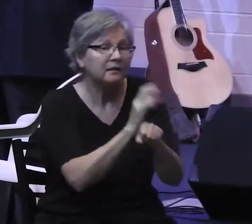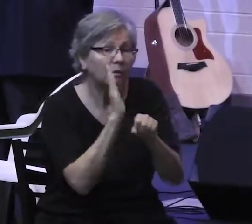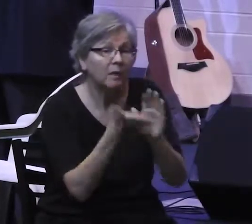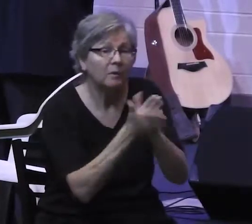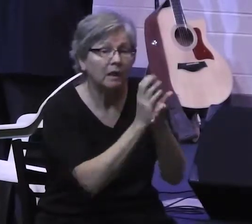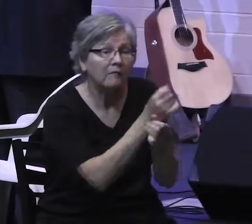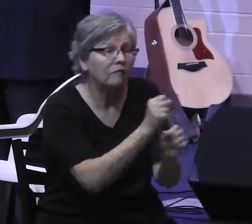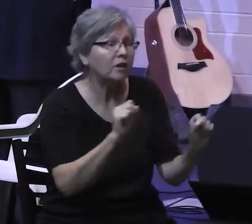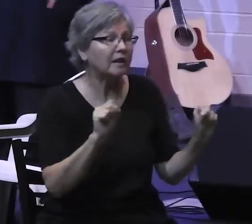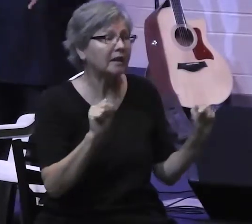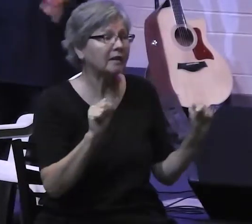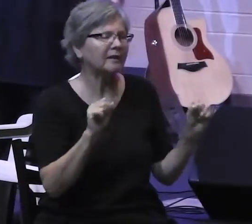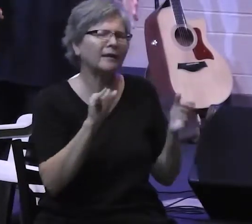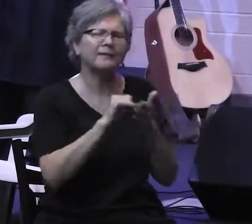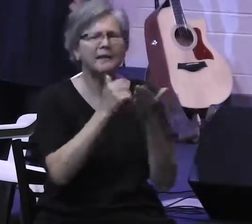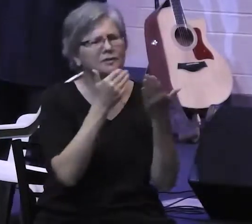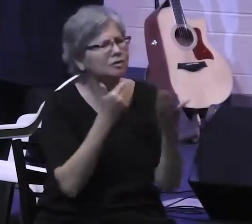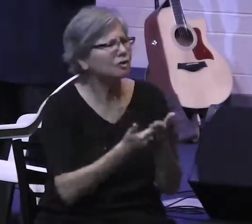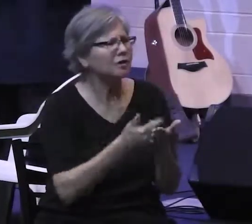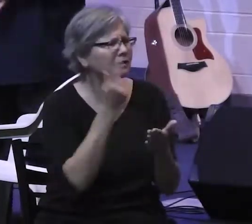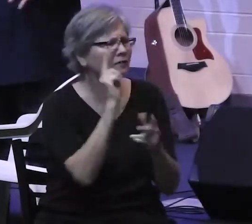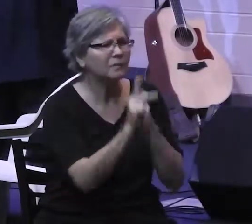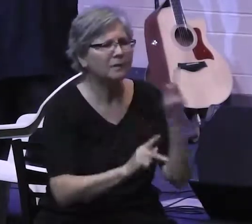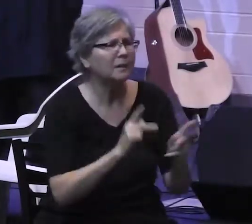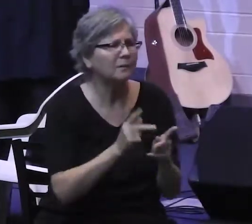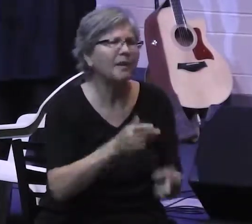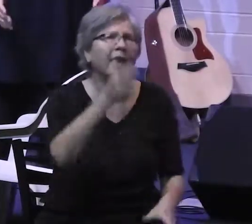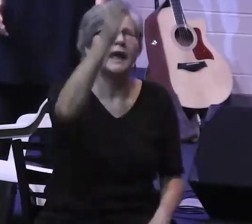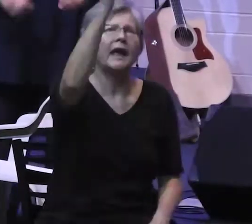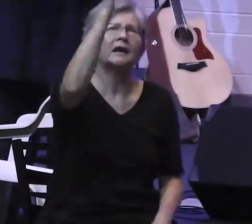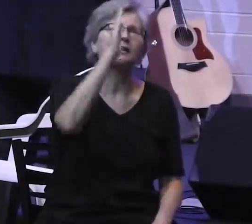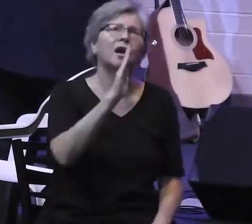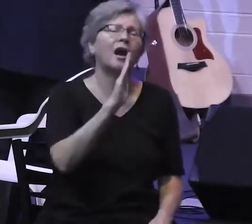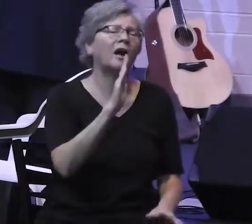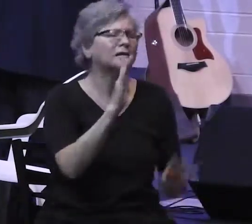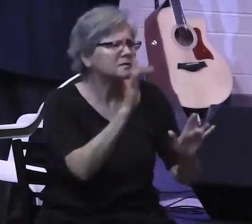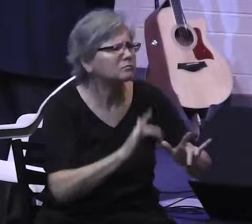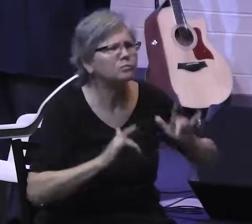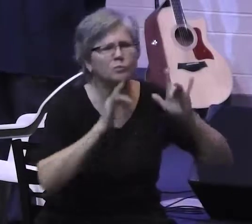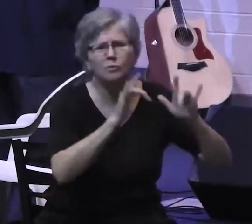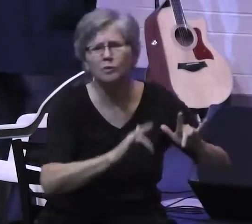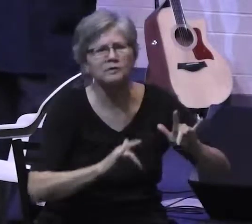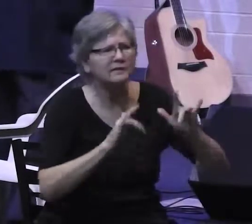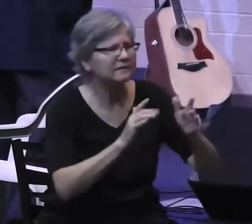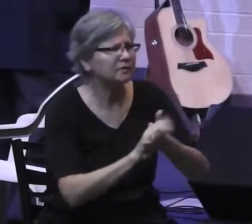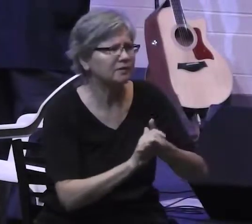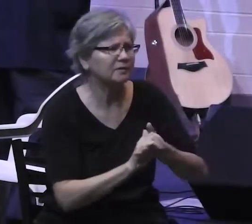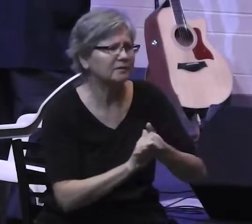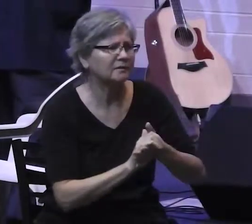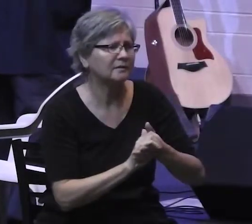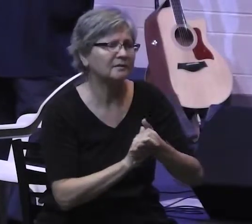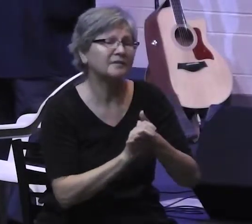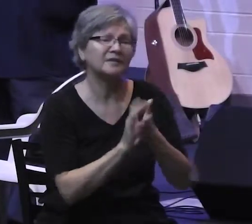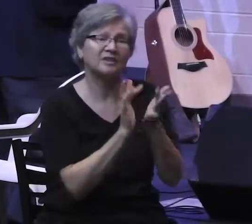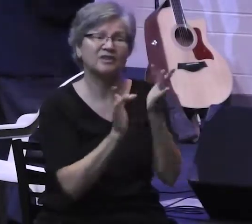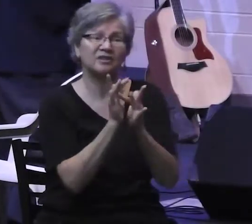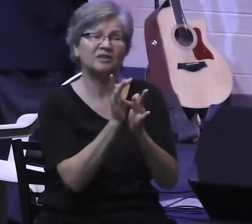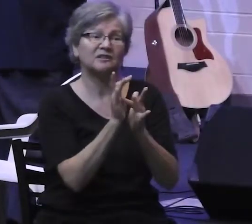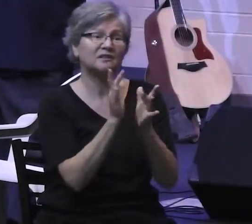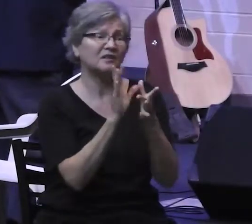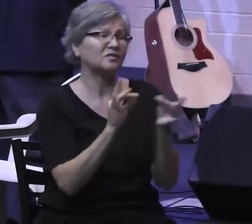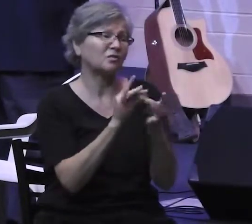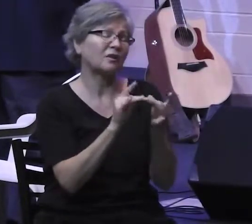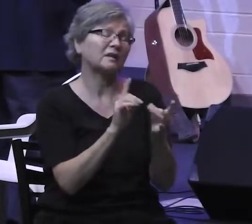coming. And this is good. The mankind and God is being merciful to humanity. What a great story. It is, in fact,